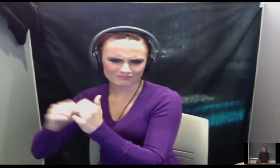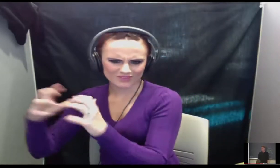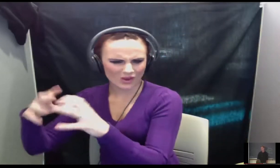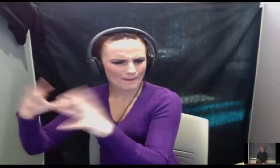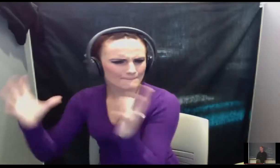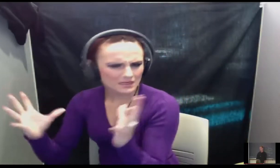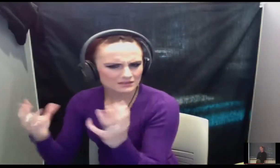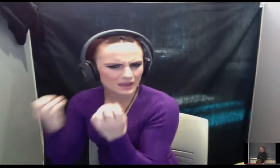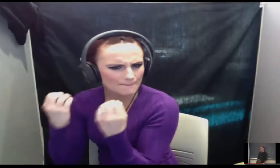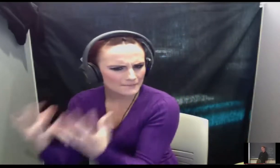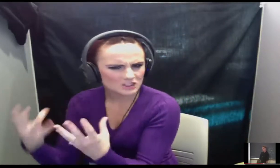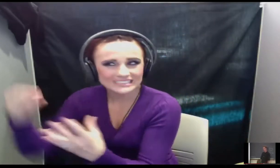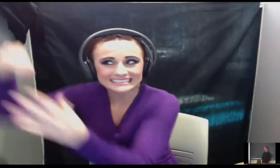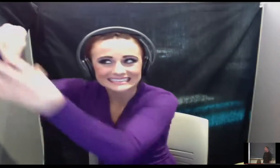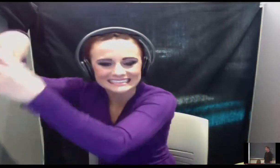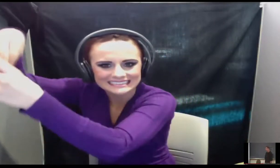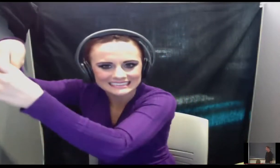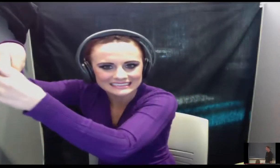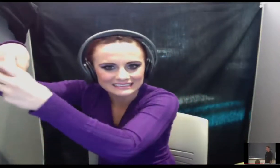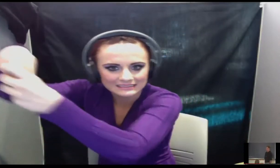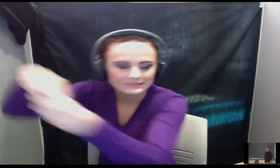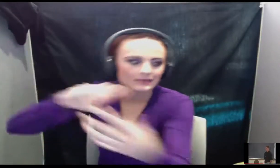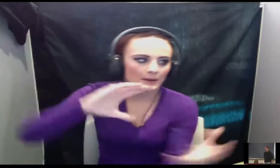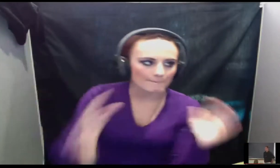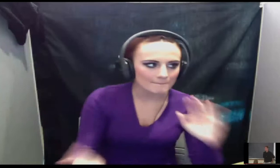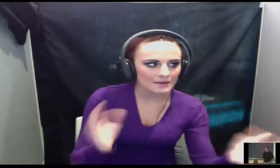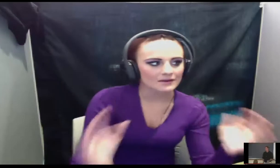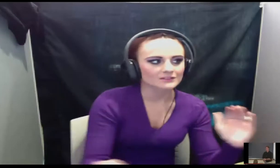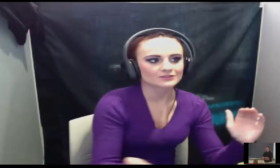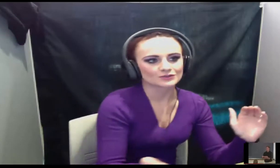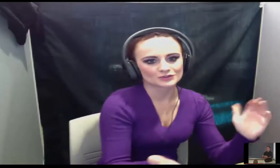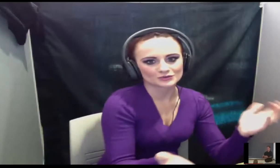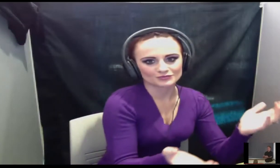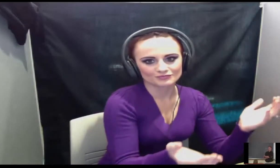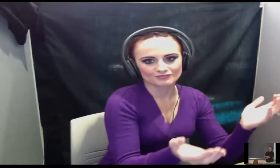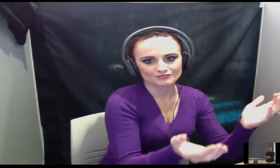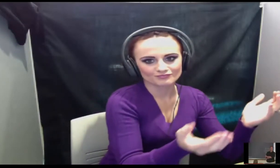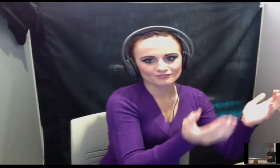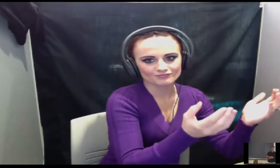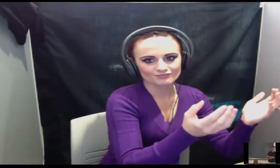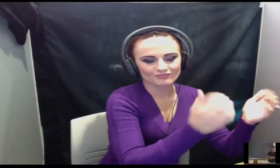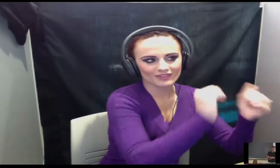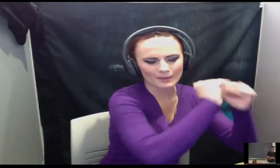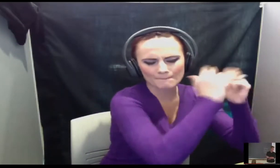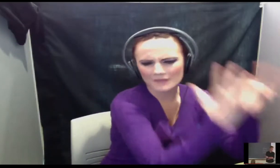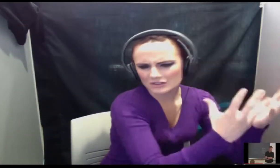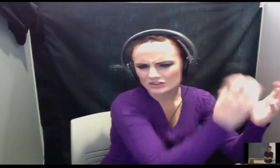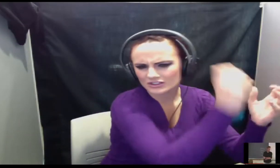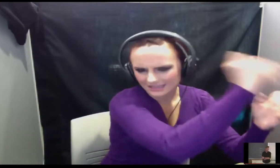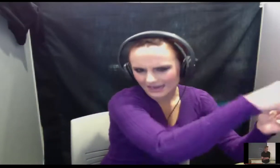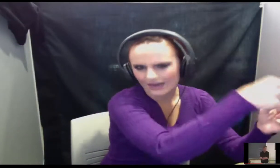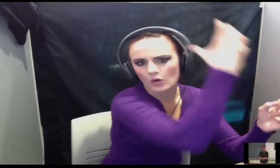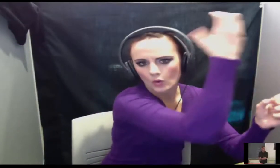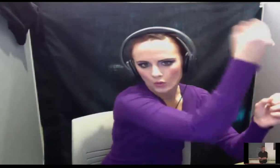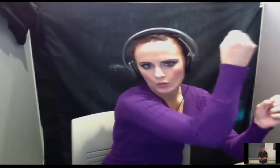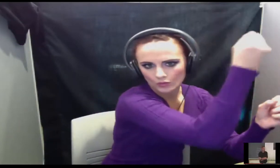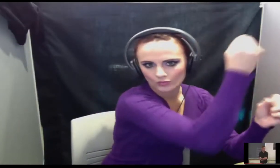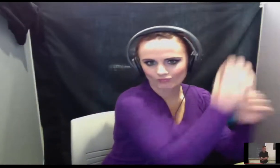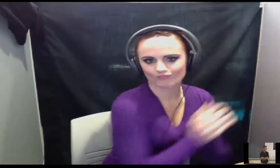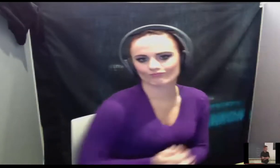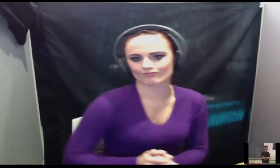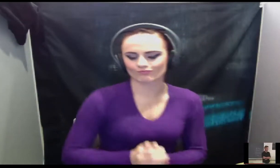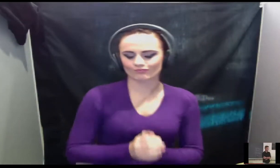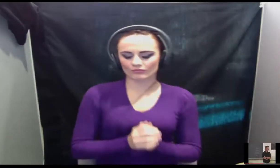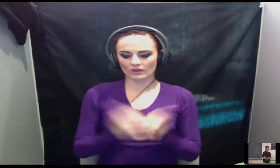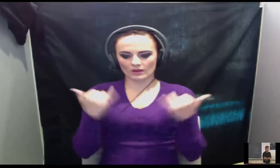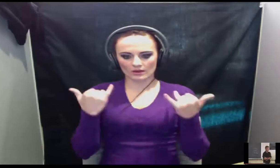Measure of the amount of water vapor actually in the air compared with the maximum that the air can hold at a certain temperature. Now, when